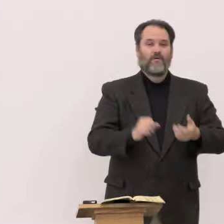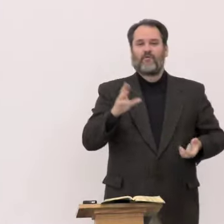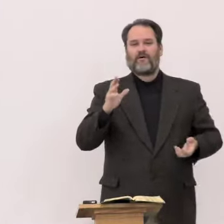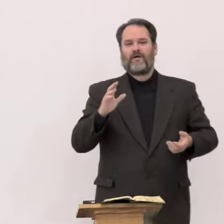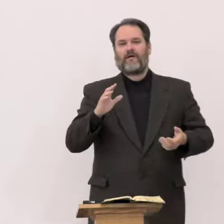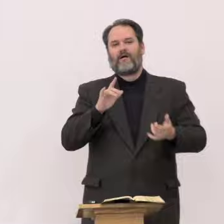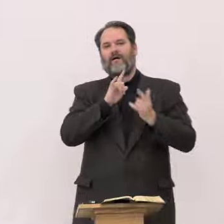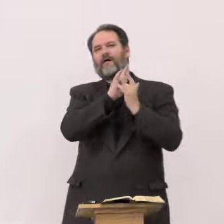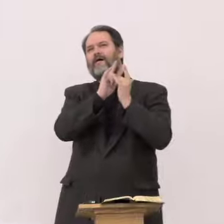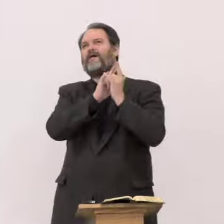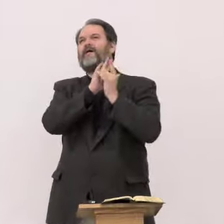offensive,